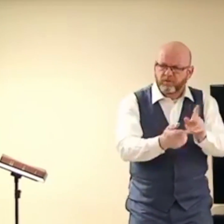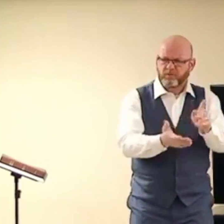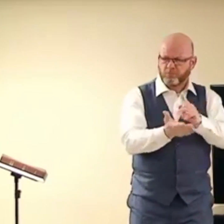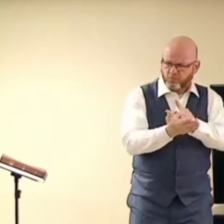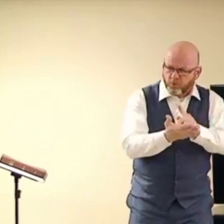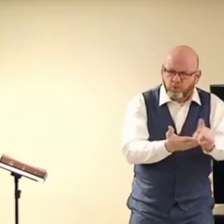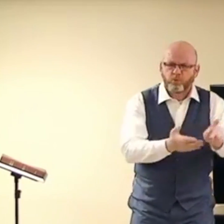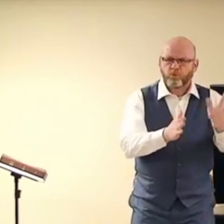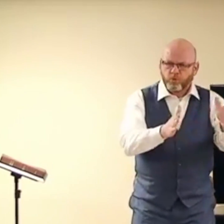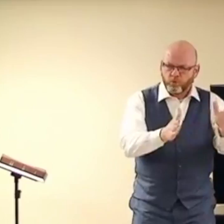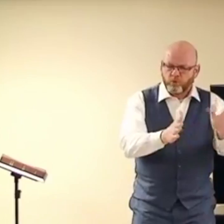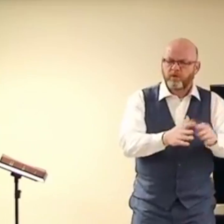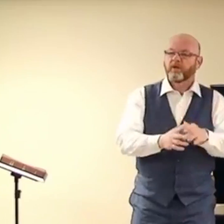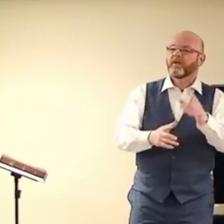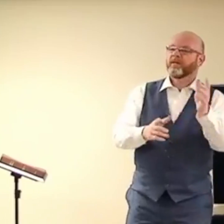works.